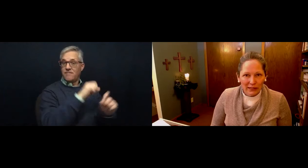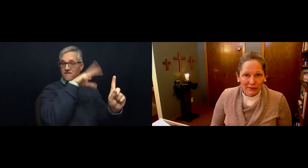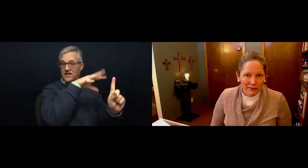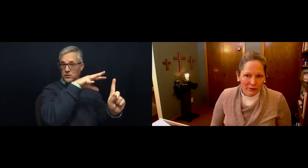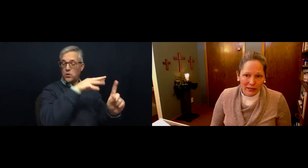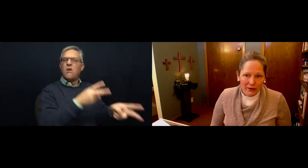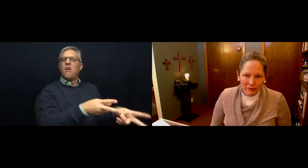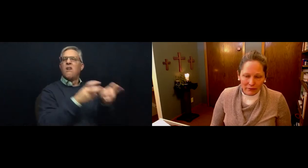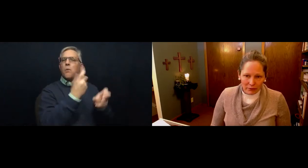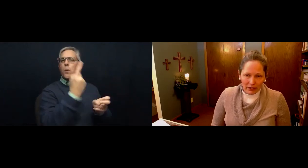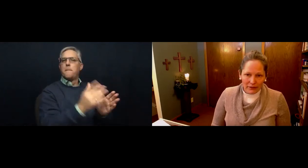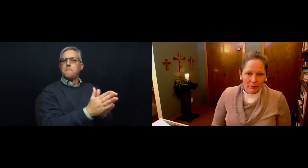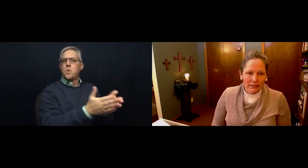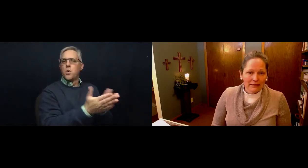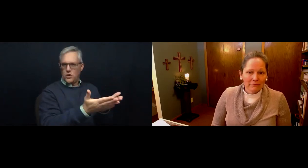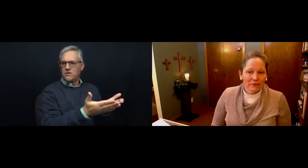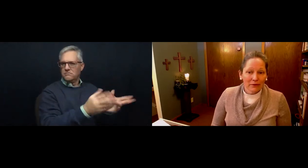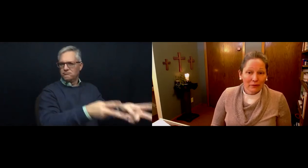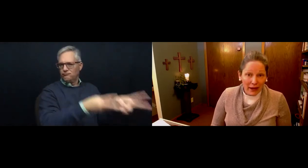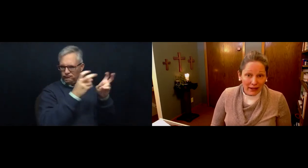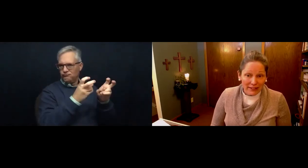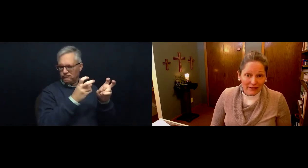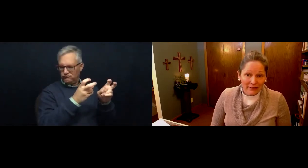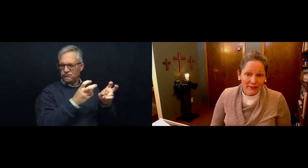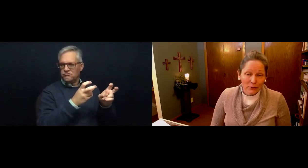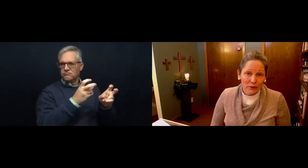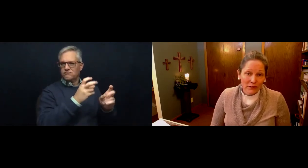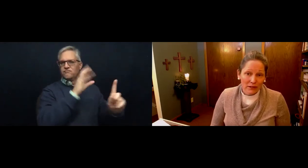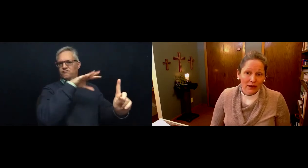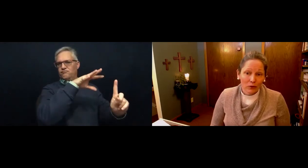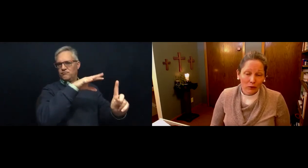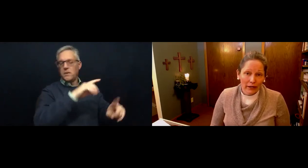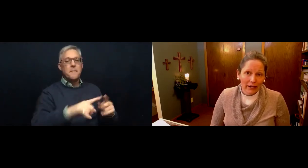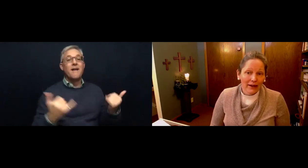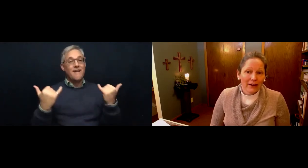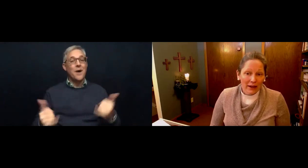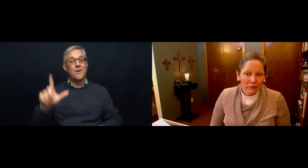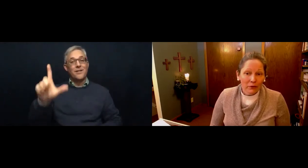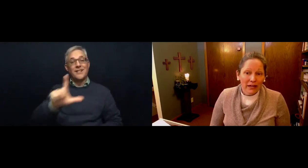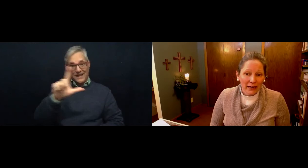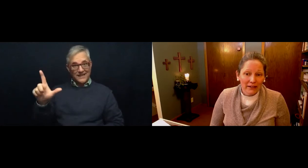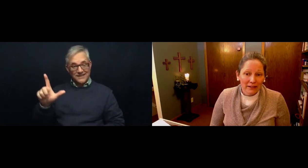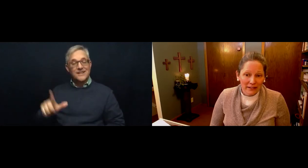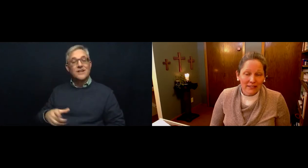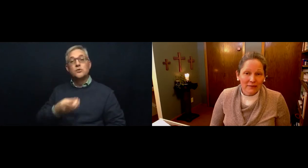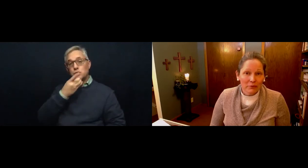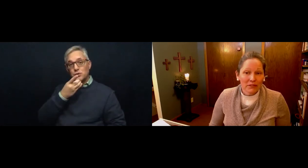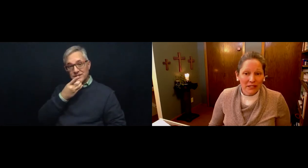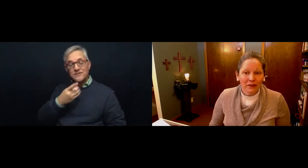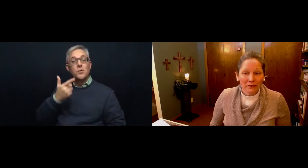book that we got from somewhere else. But for Lent, Dorothy and Lori have created